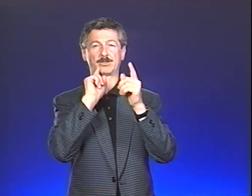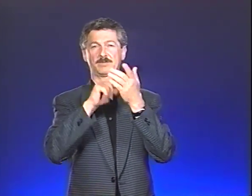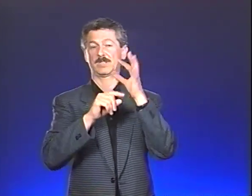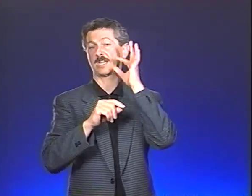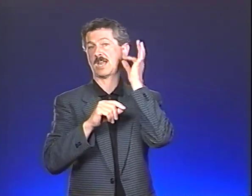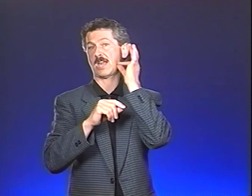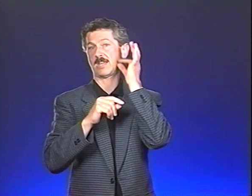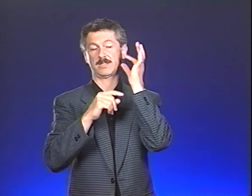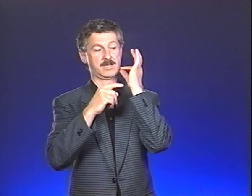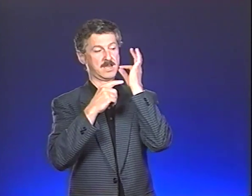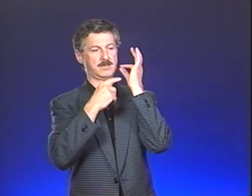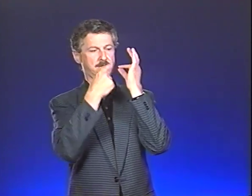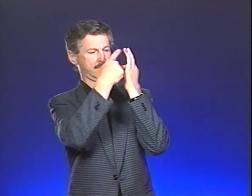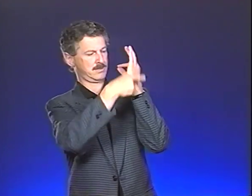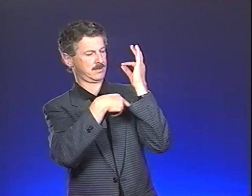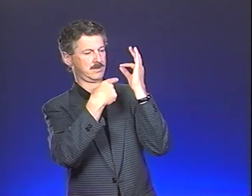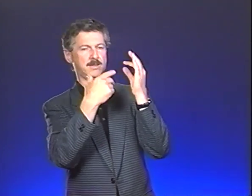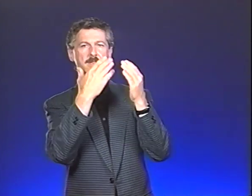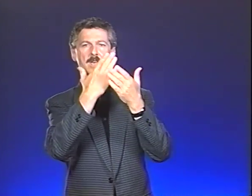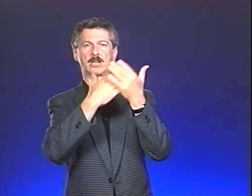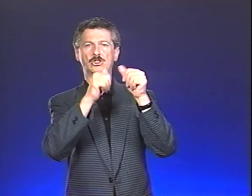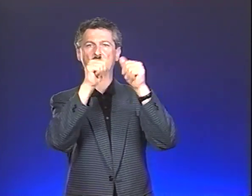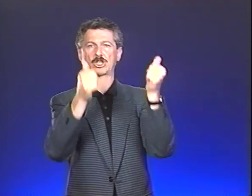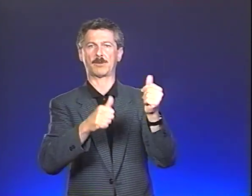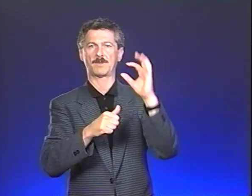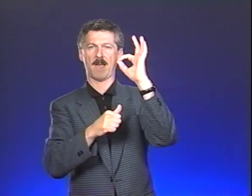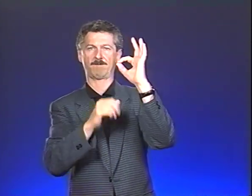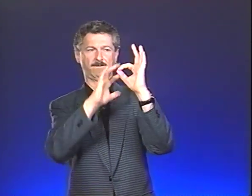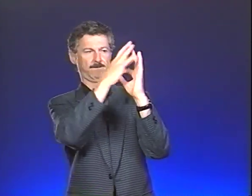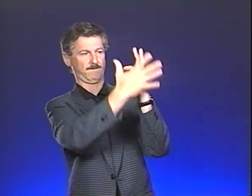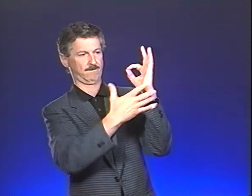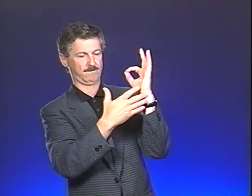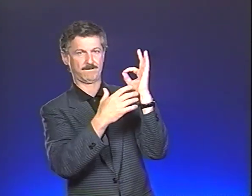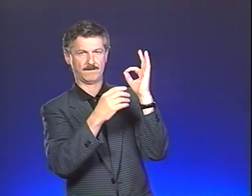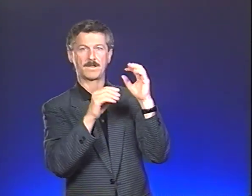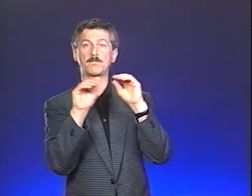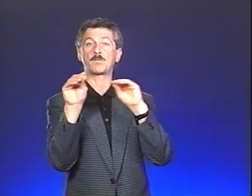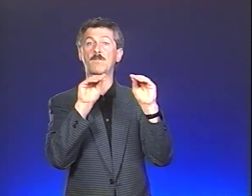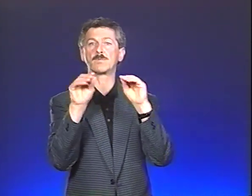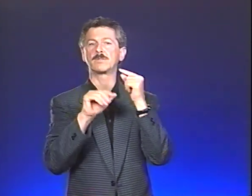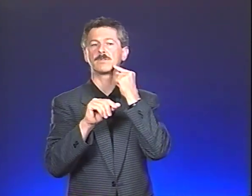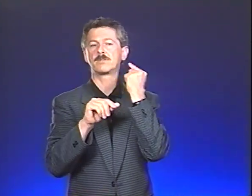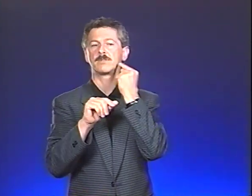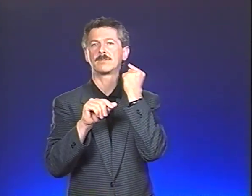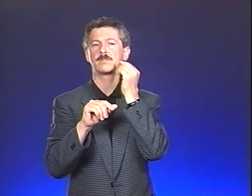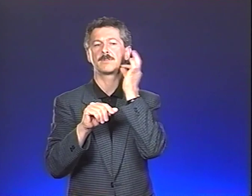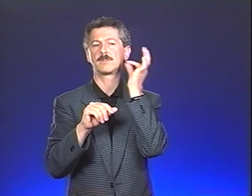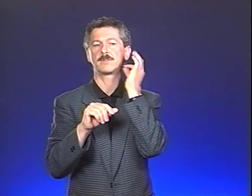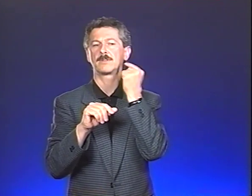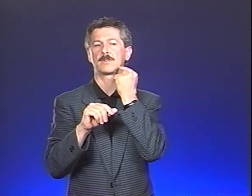Signs have parts. The sign cat, for example, can be divided into hand shape,